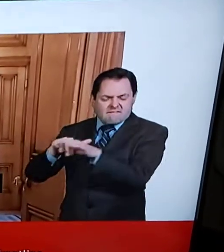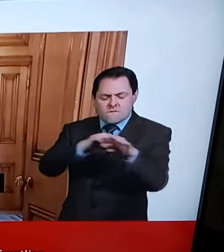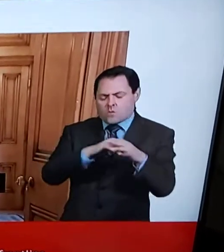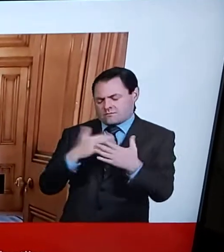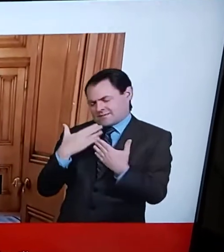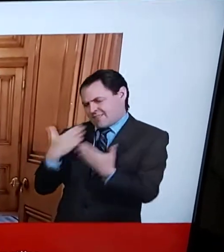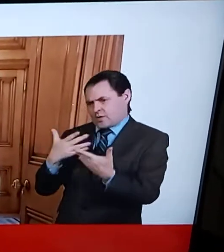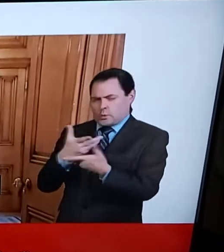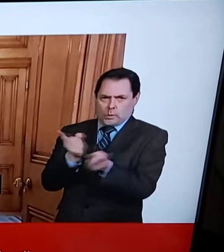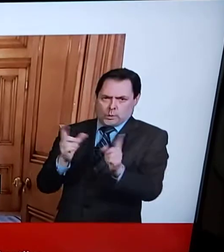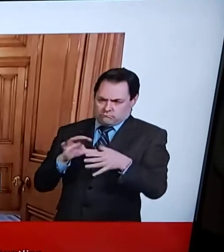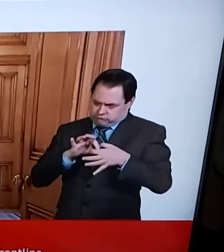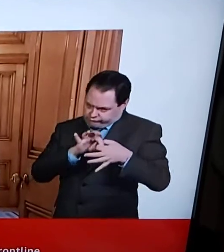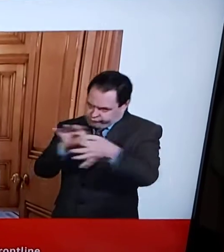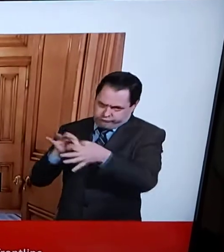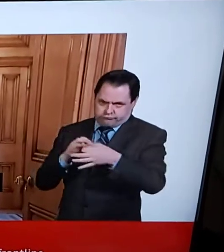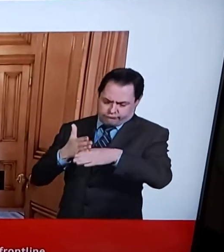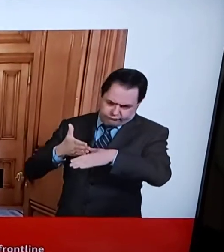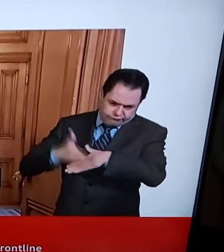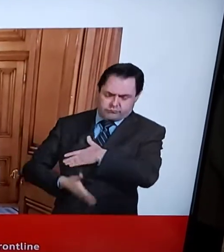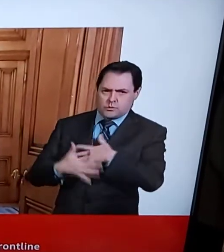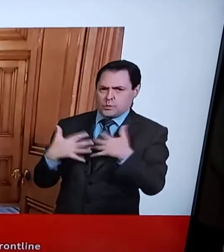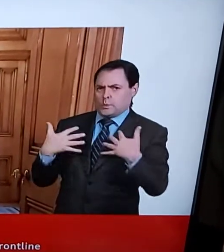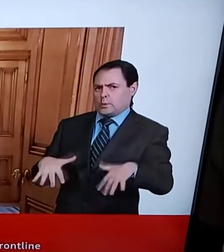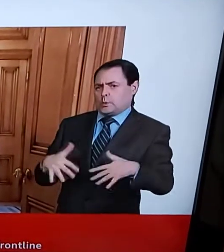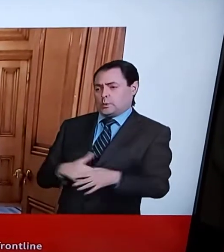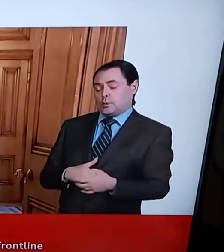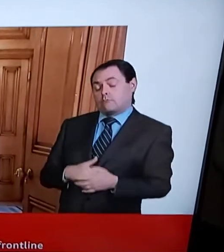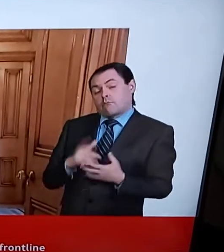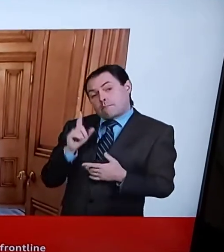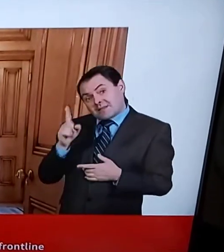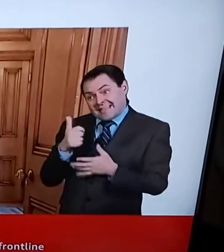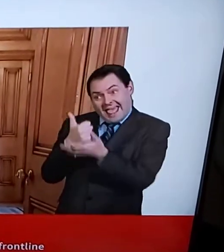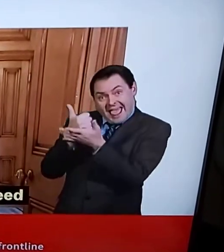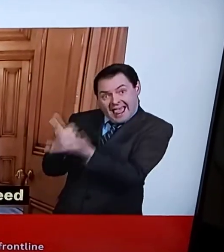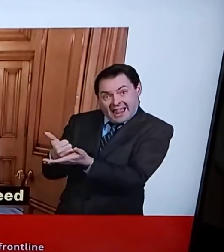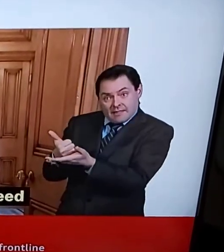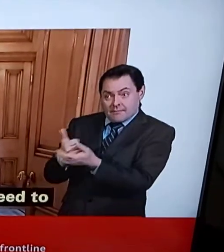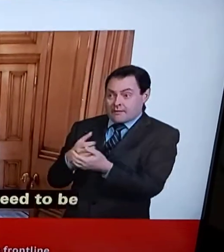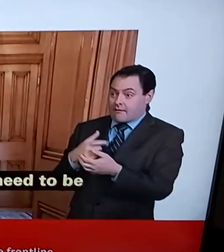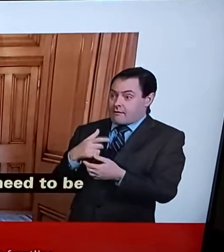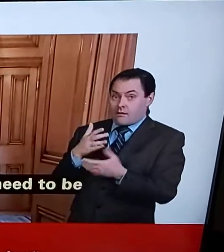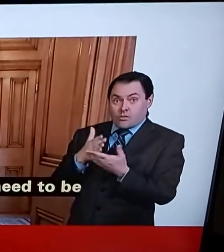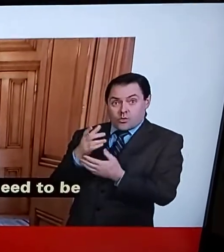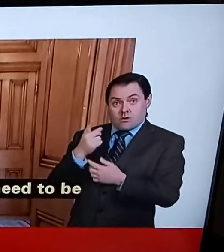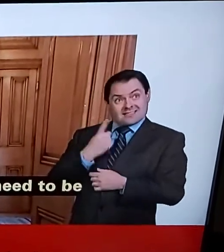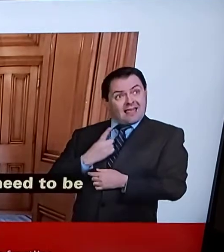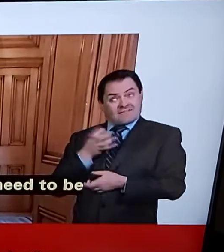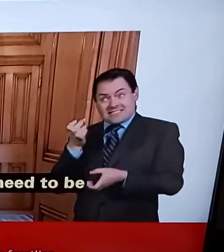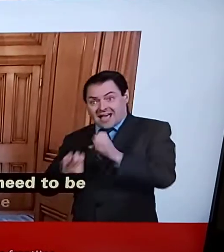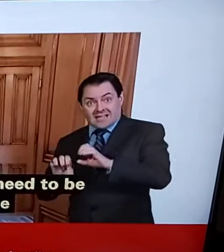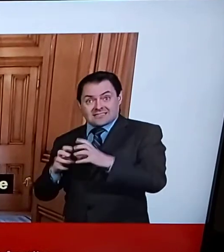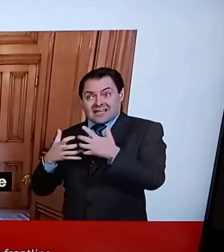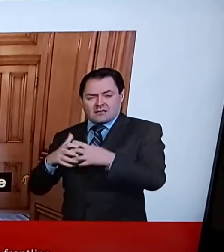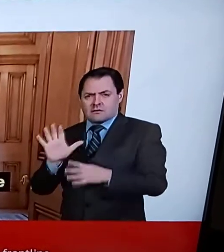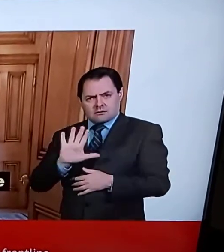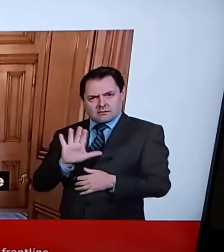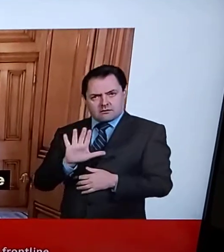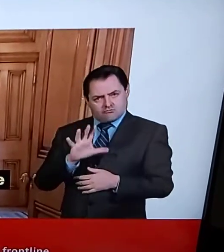so impressive. But you don't need to be a scientist or engineer to help them. All you need to do is to observe the social